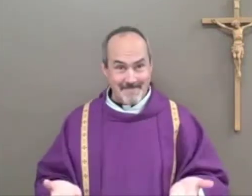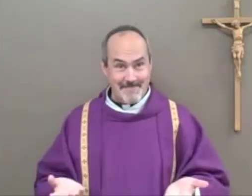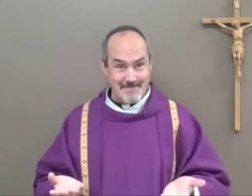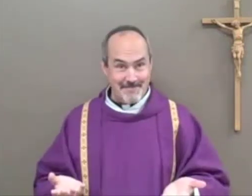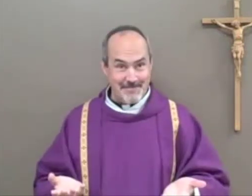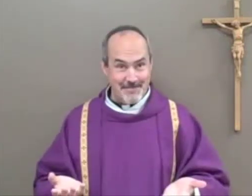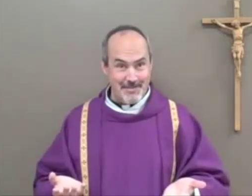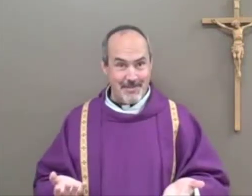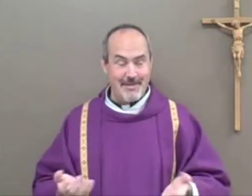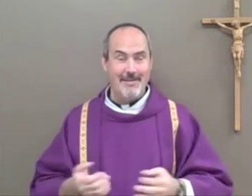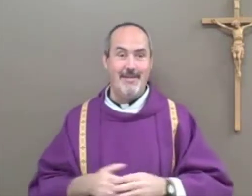holy.